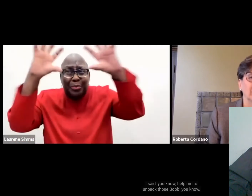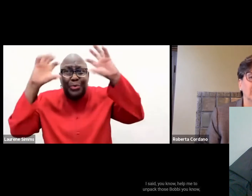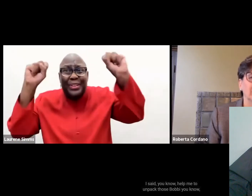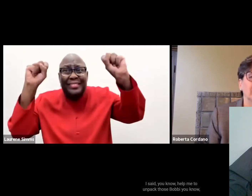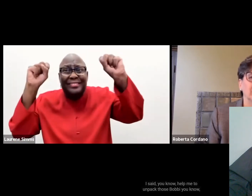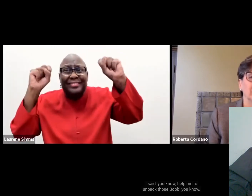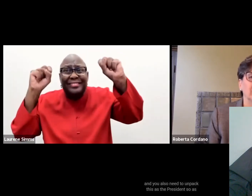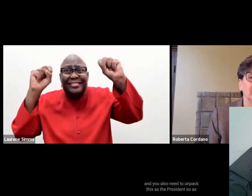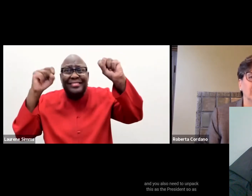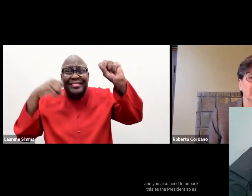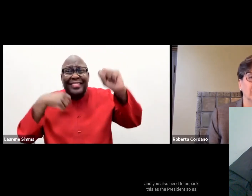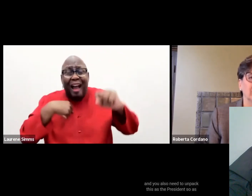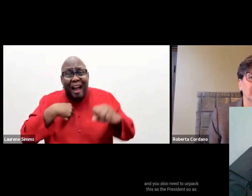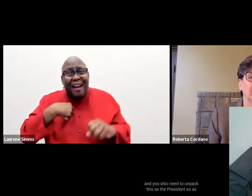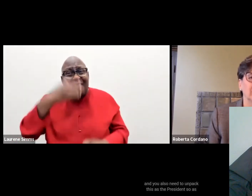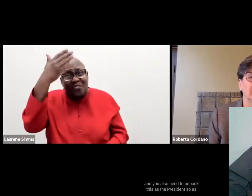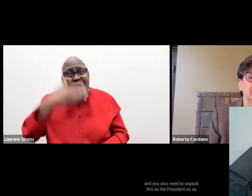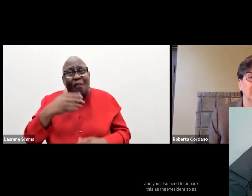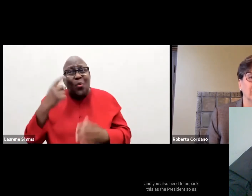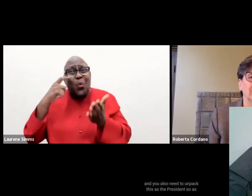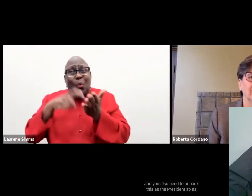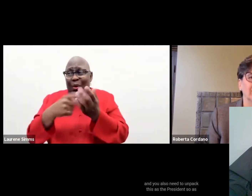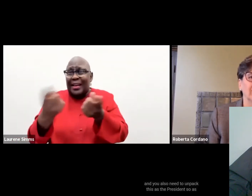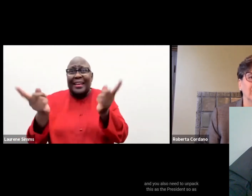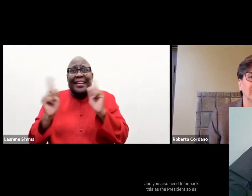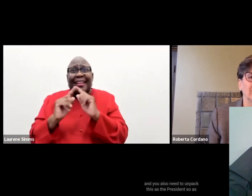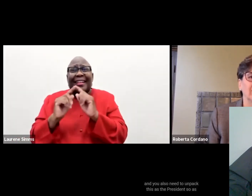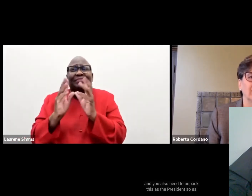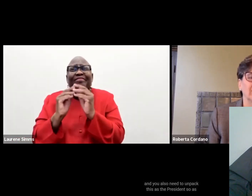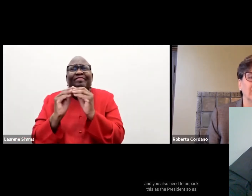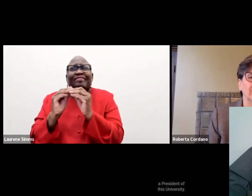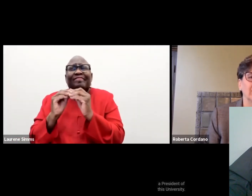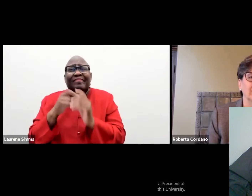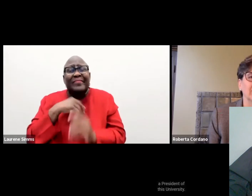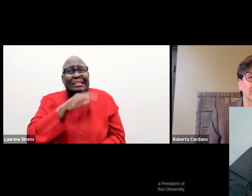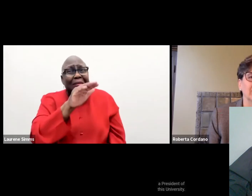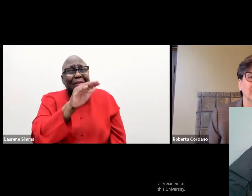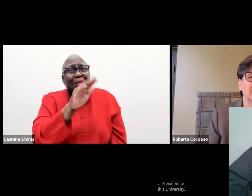unpack those issues because she is the president of Gallaudet.